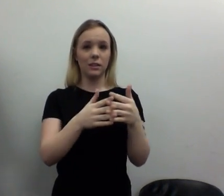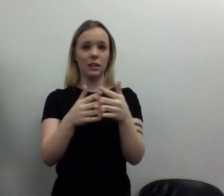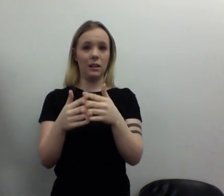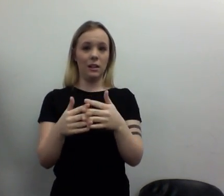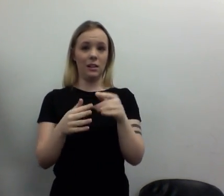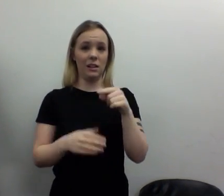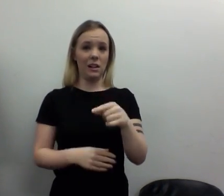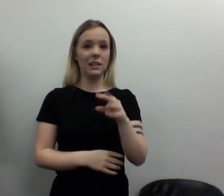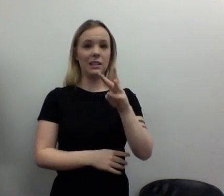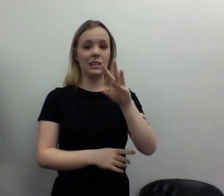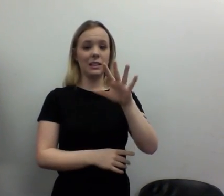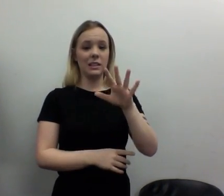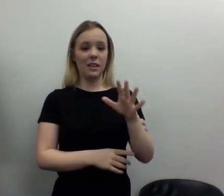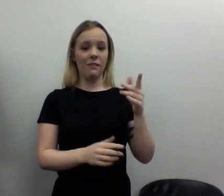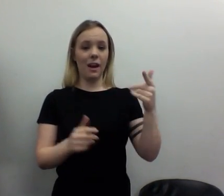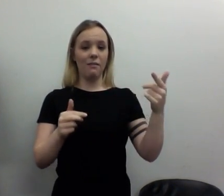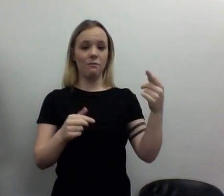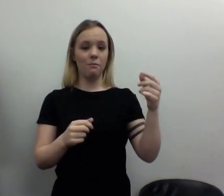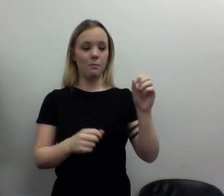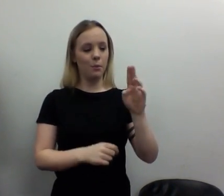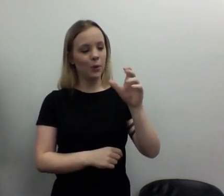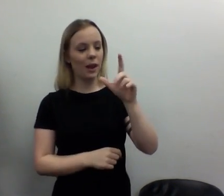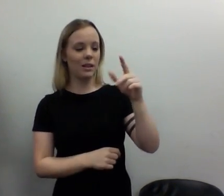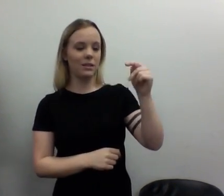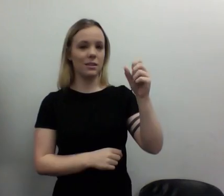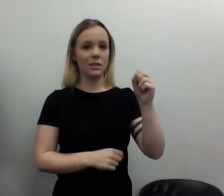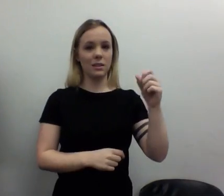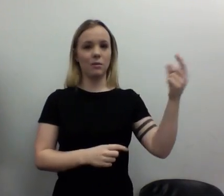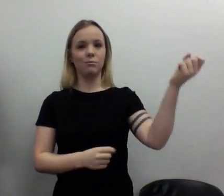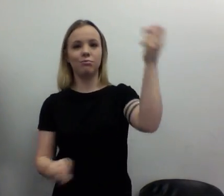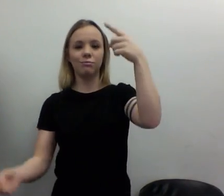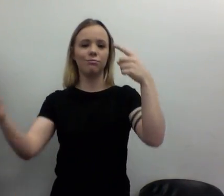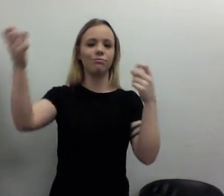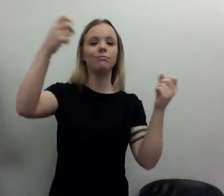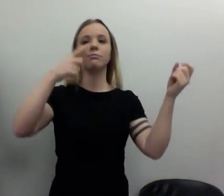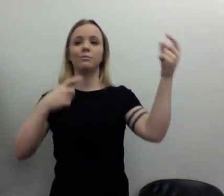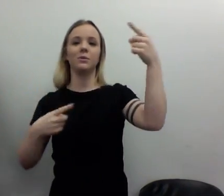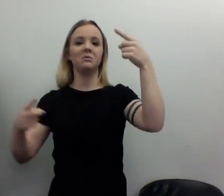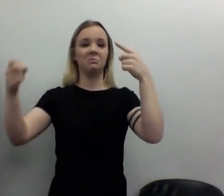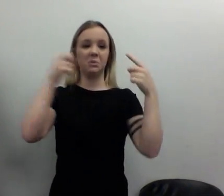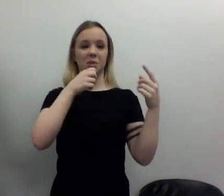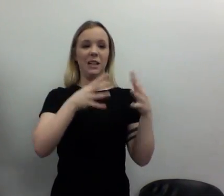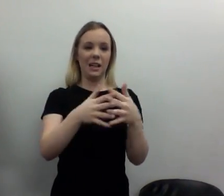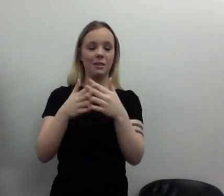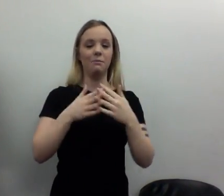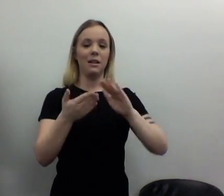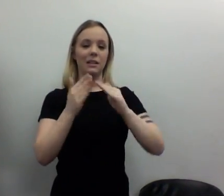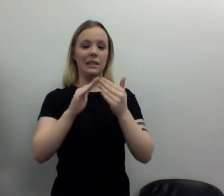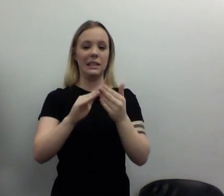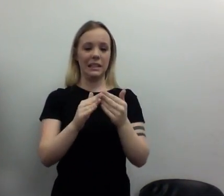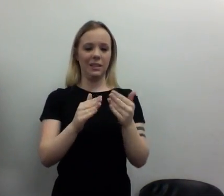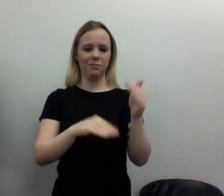an American city in the middle of the afternoon. Throughout this, I will stress how social group specific homicide